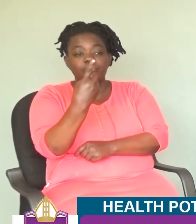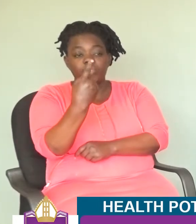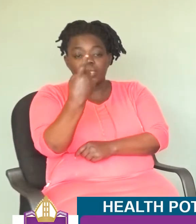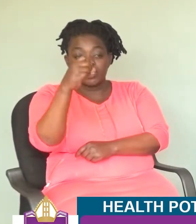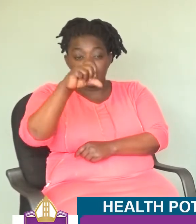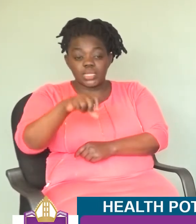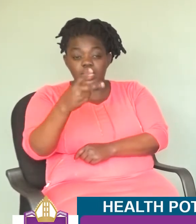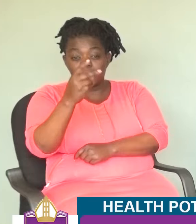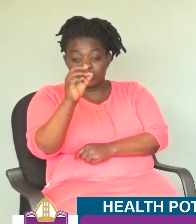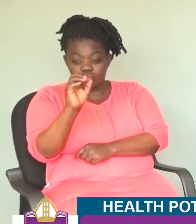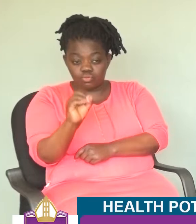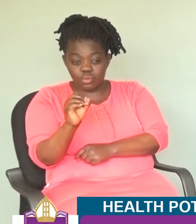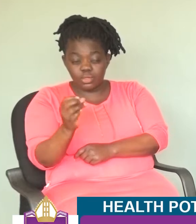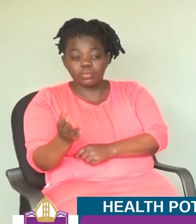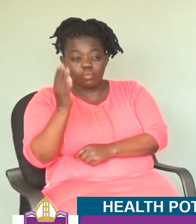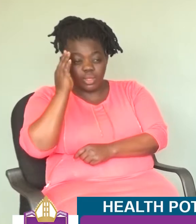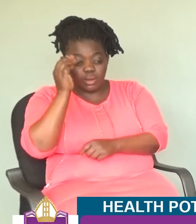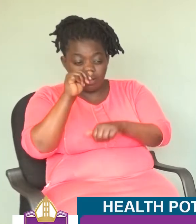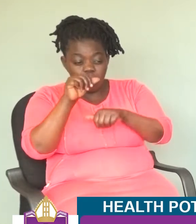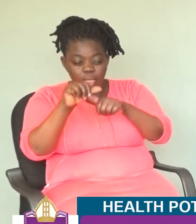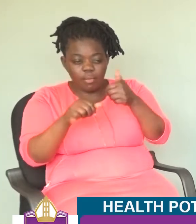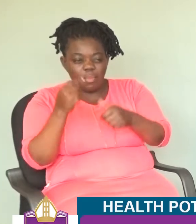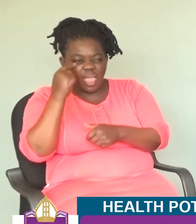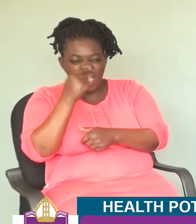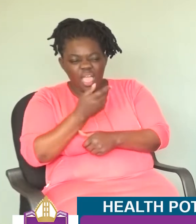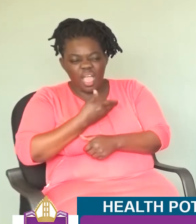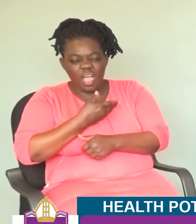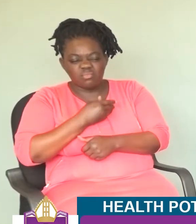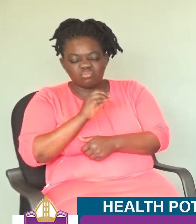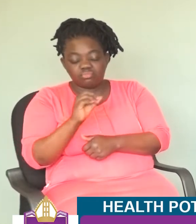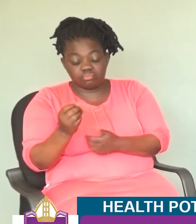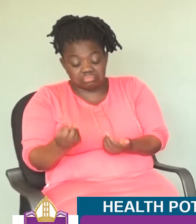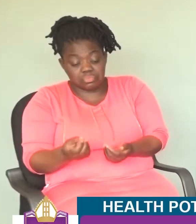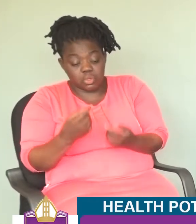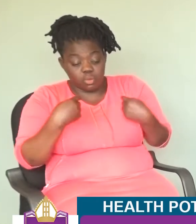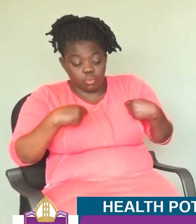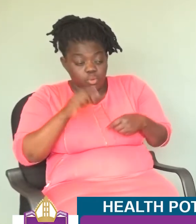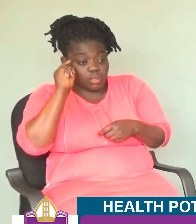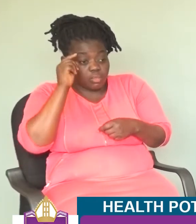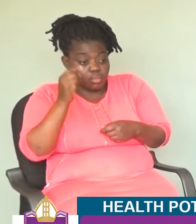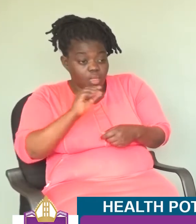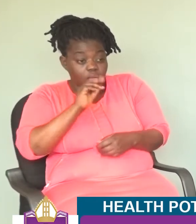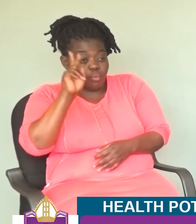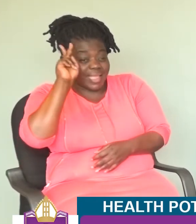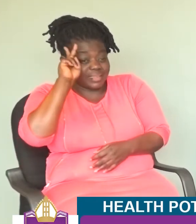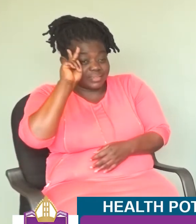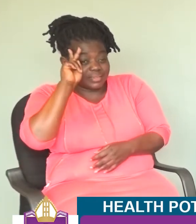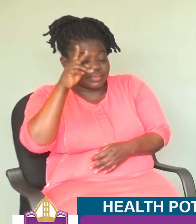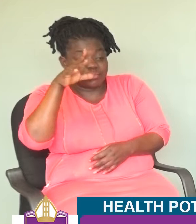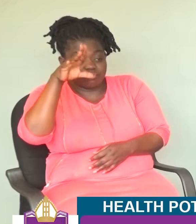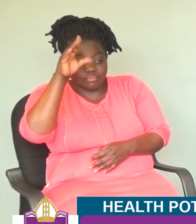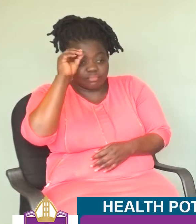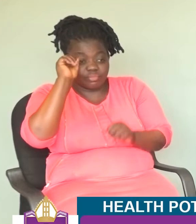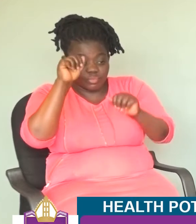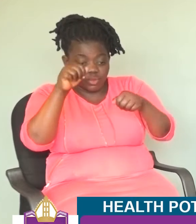that the field of optometry was non-existent. And we thought our knowledge and education